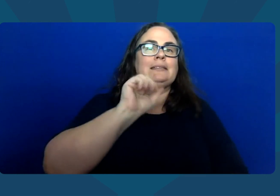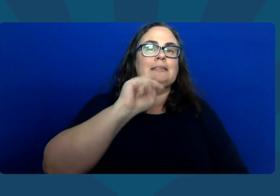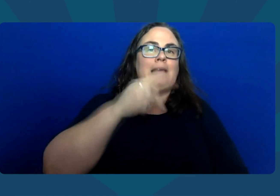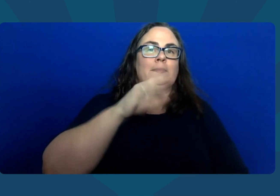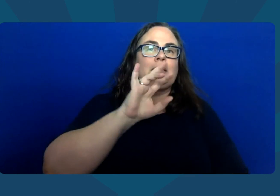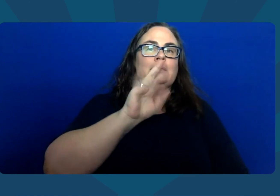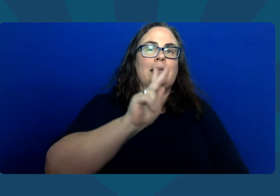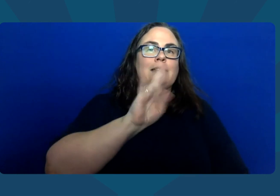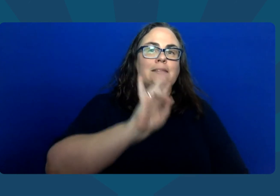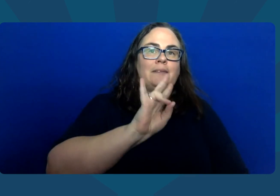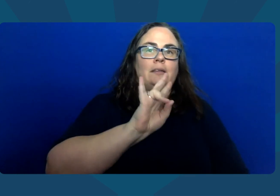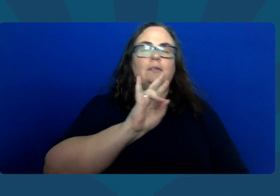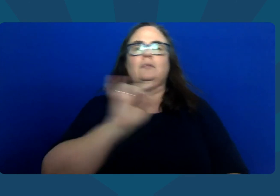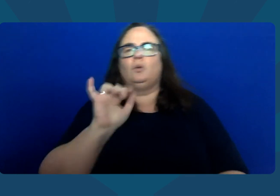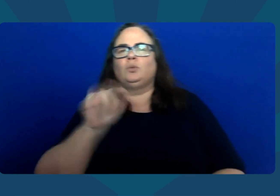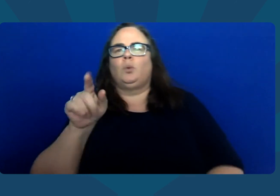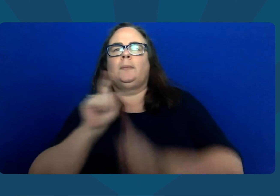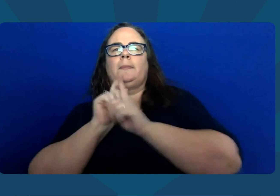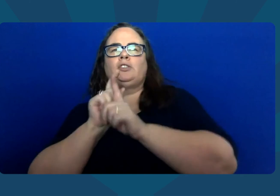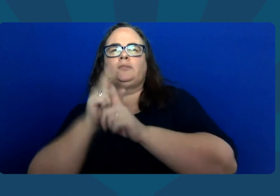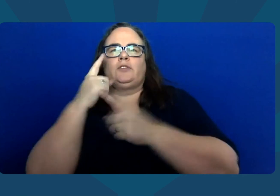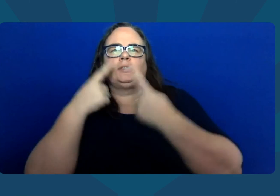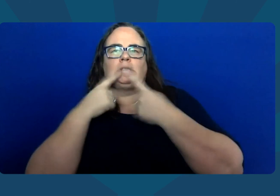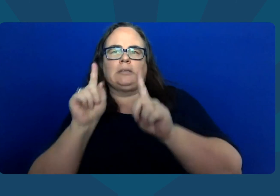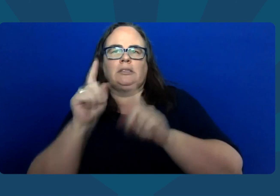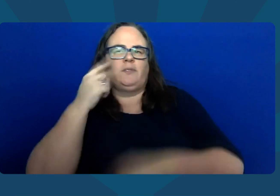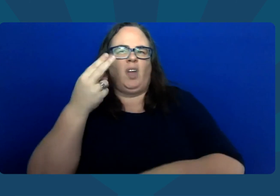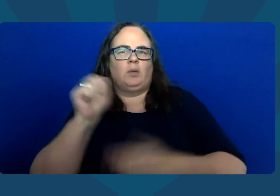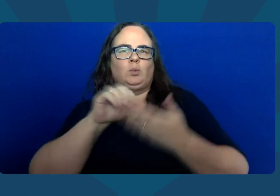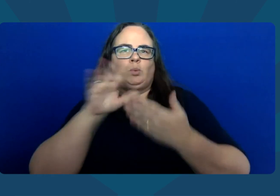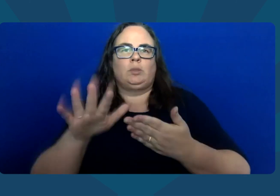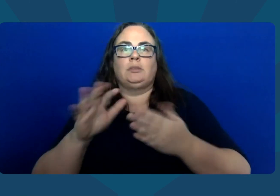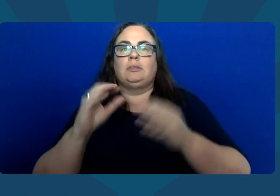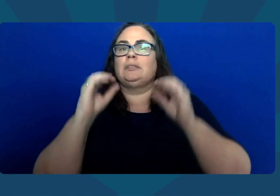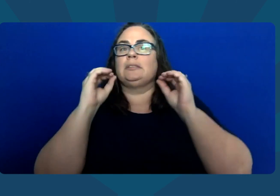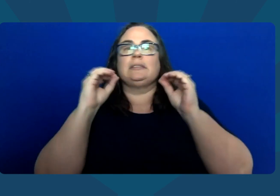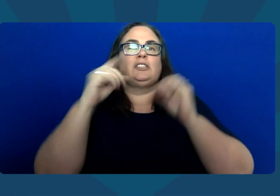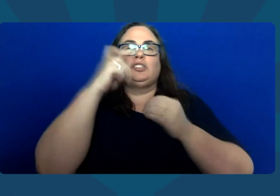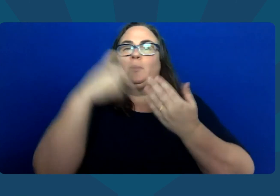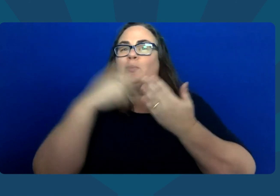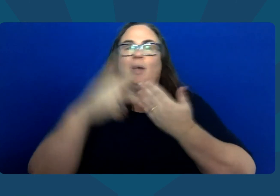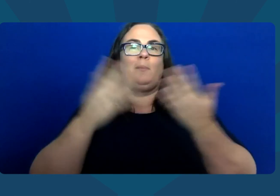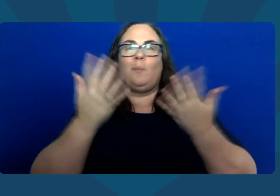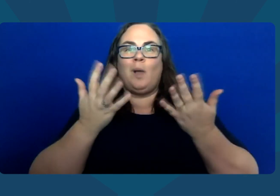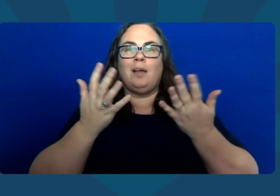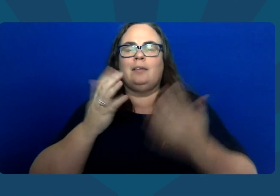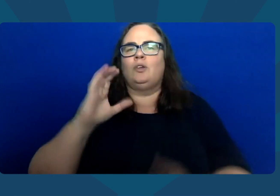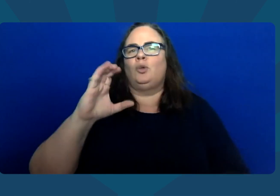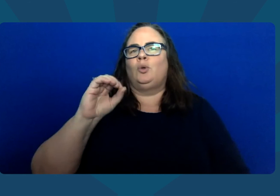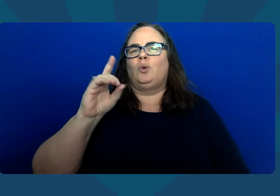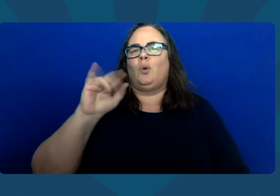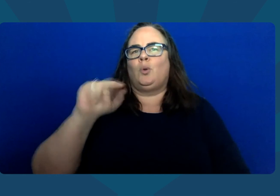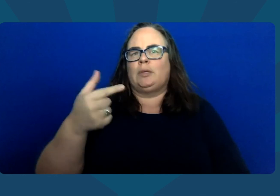teaching coding, robotics, and engineering, all STEM